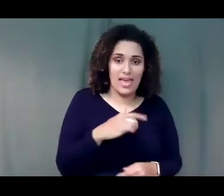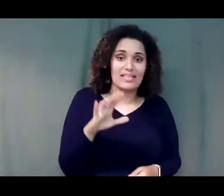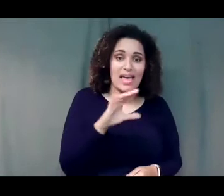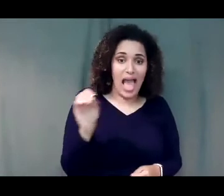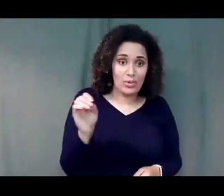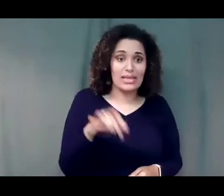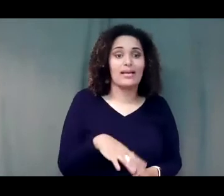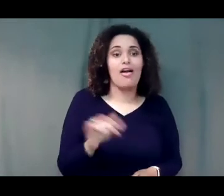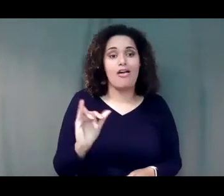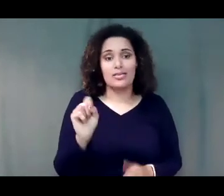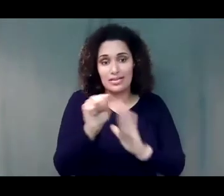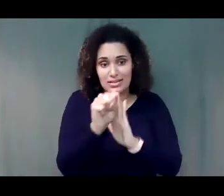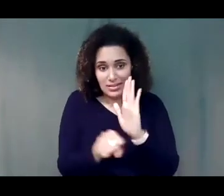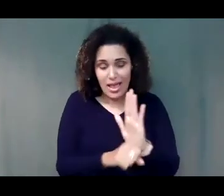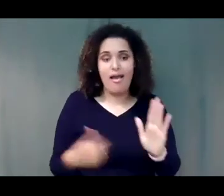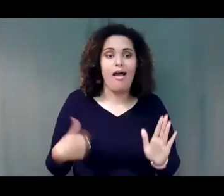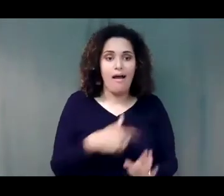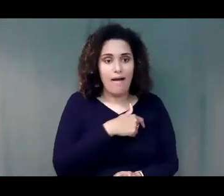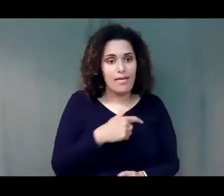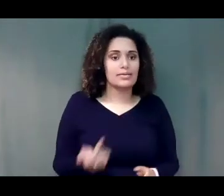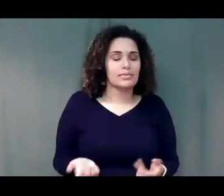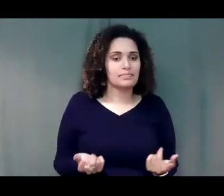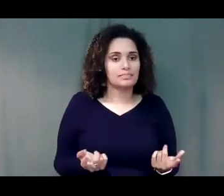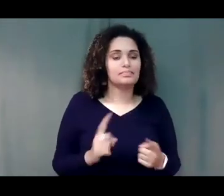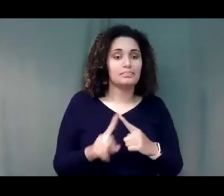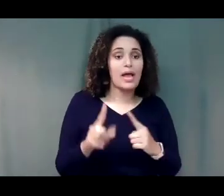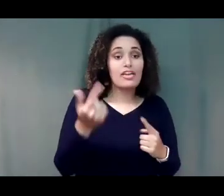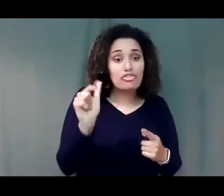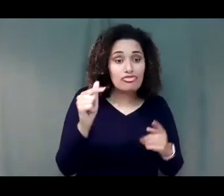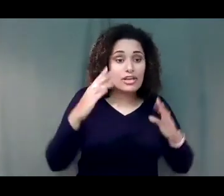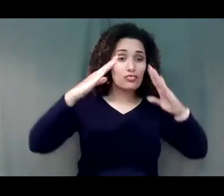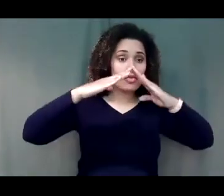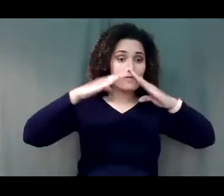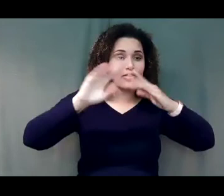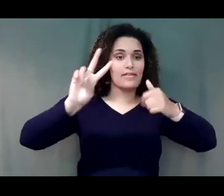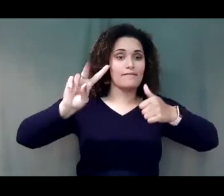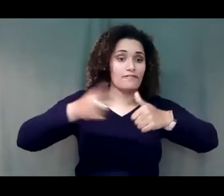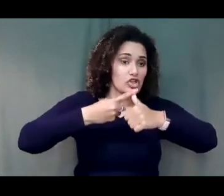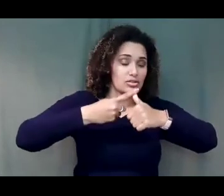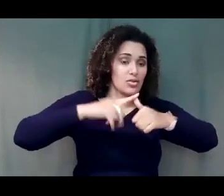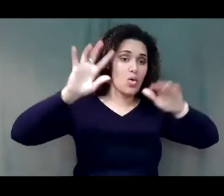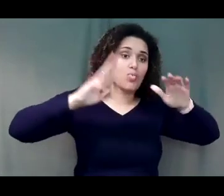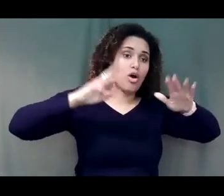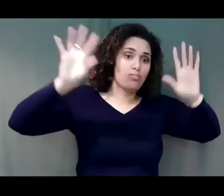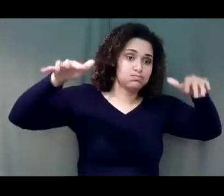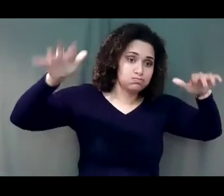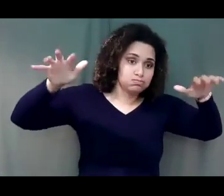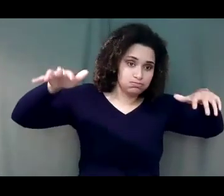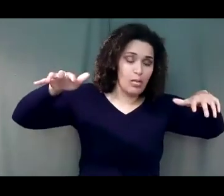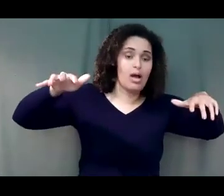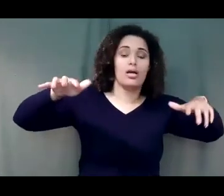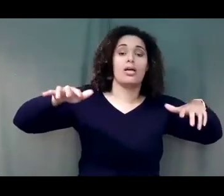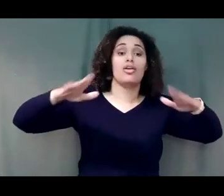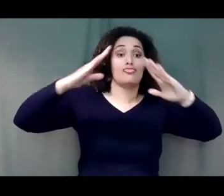and us as well. Yeah. So when you have a green roof, the first flush of water, most of that water gets absorbed by the